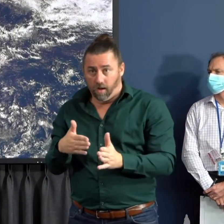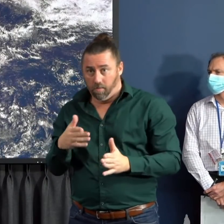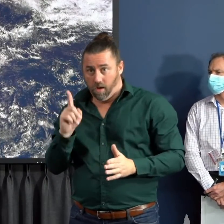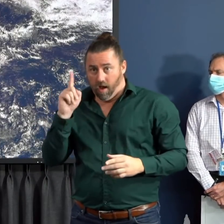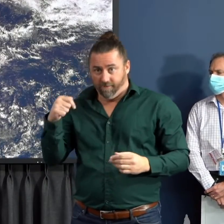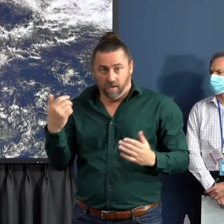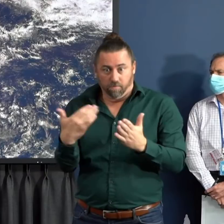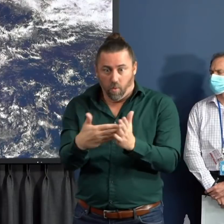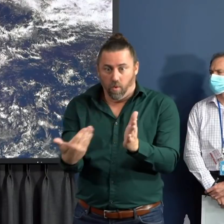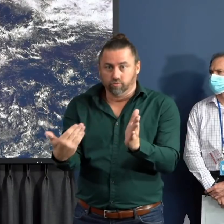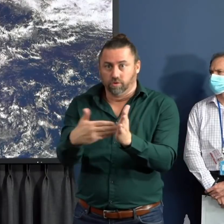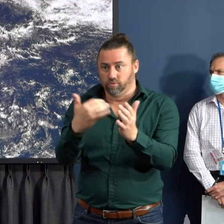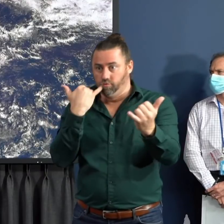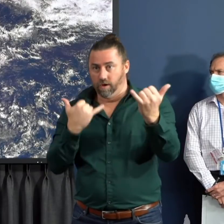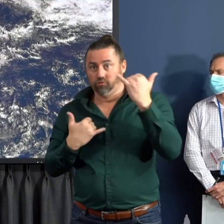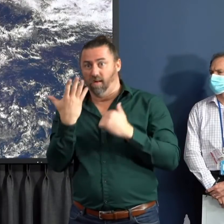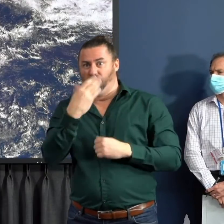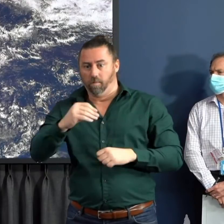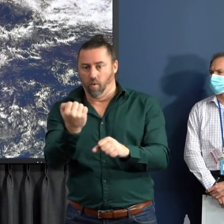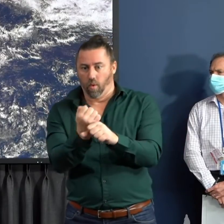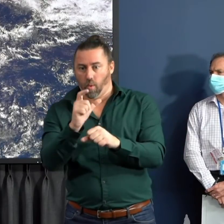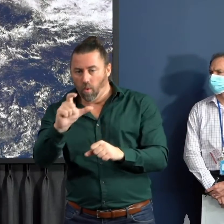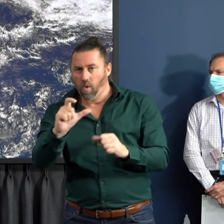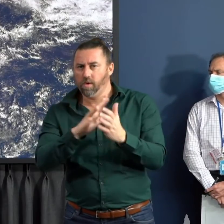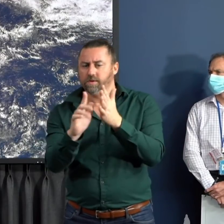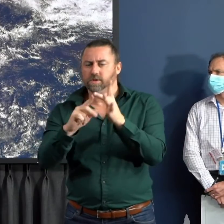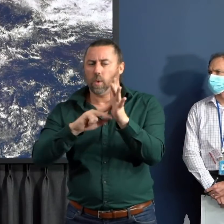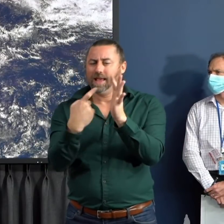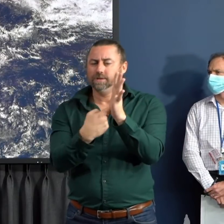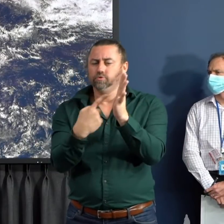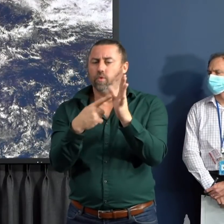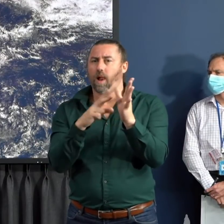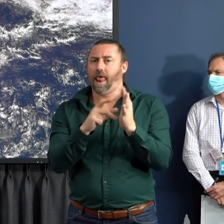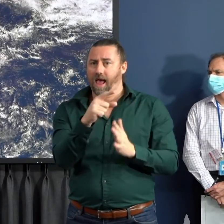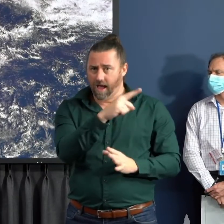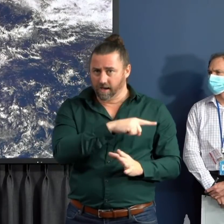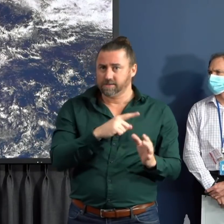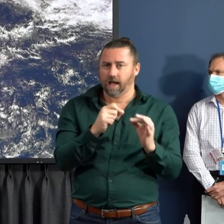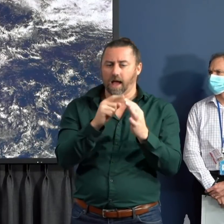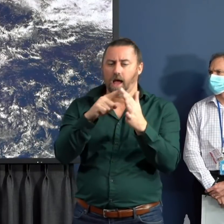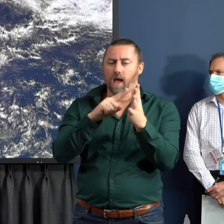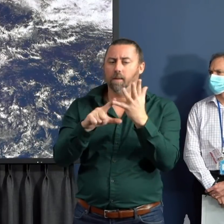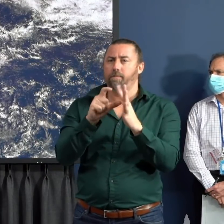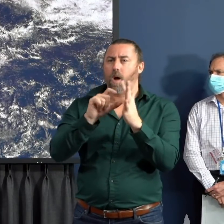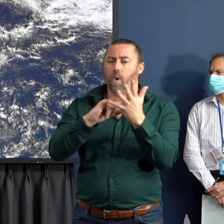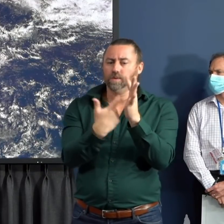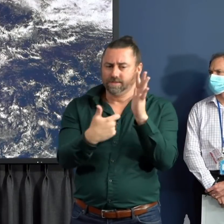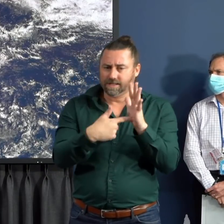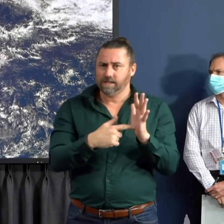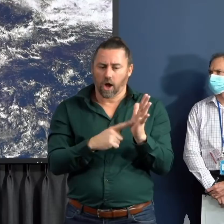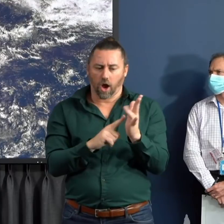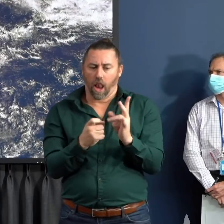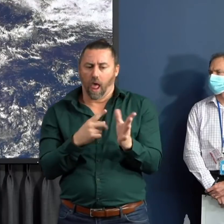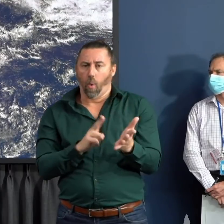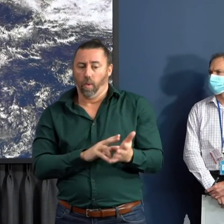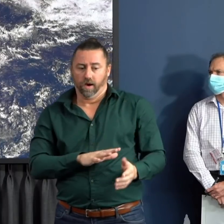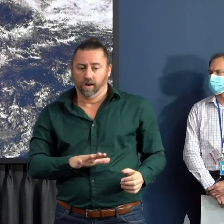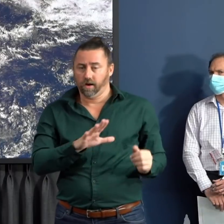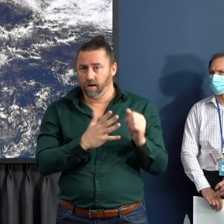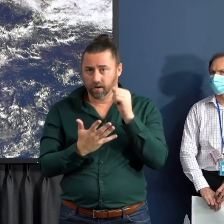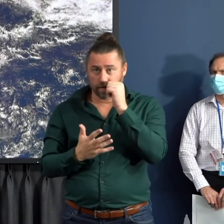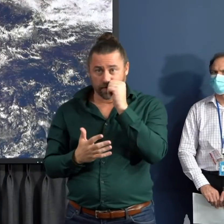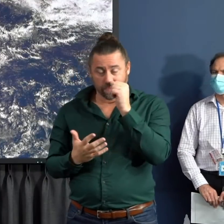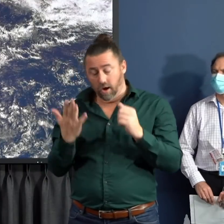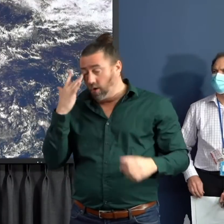increase around the Gold Coast, the hinterland and through the Bow Desert and Logan areas. Frustratingly, some people are